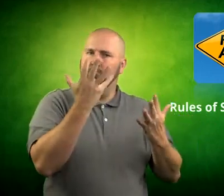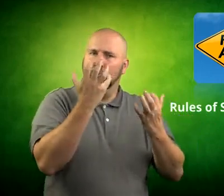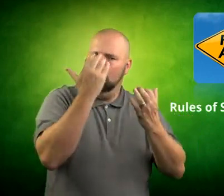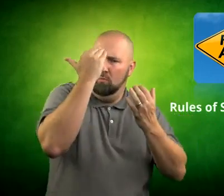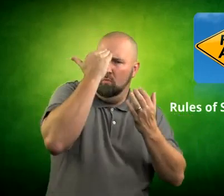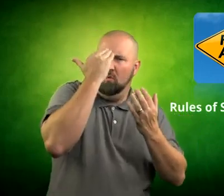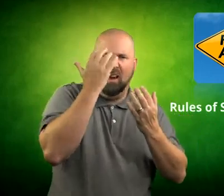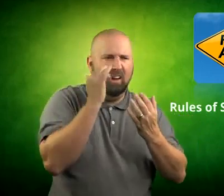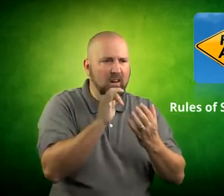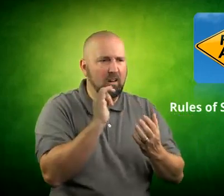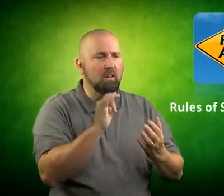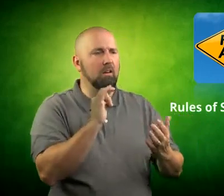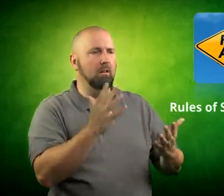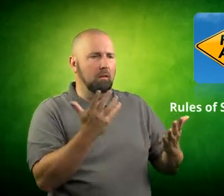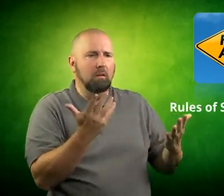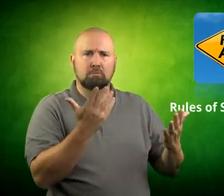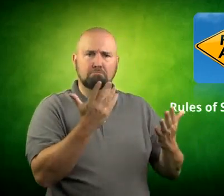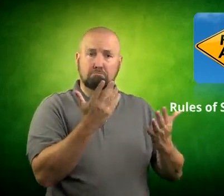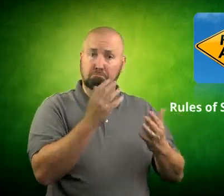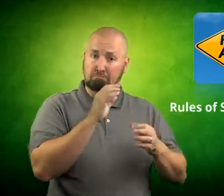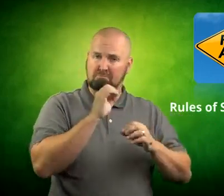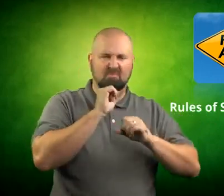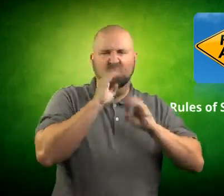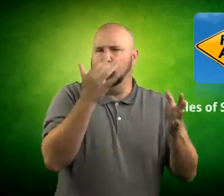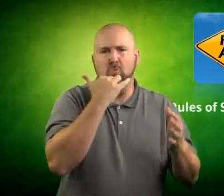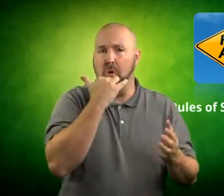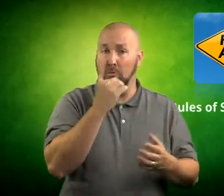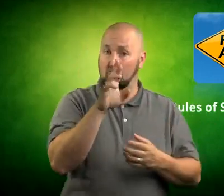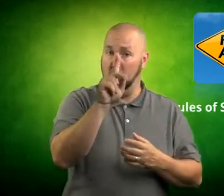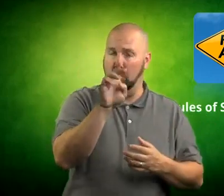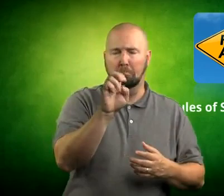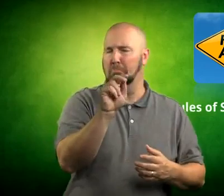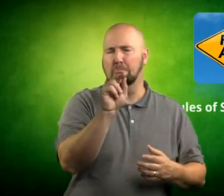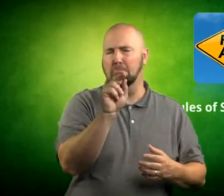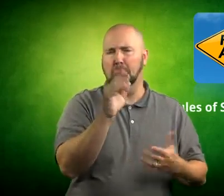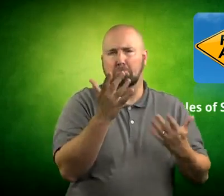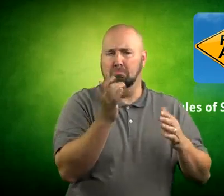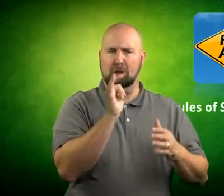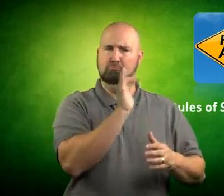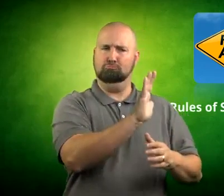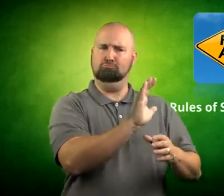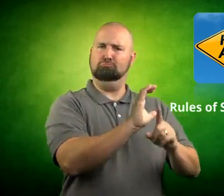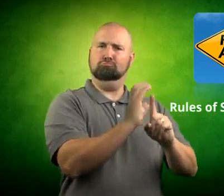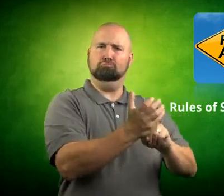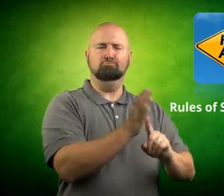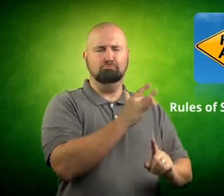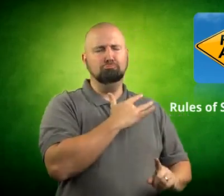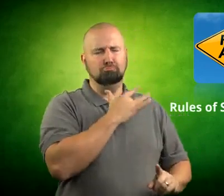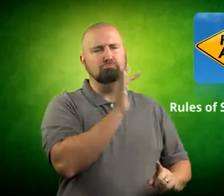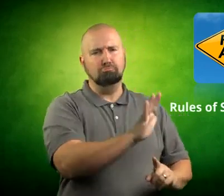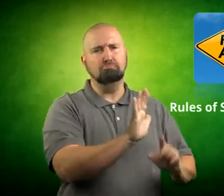or I got sick. And they wouldn't take that as an offense. It wouldn't be rude. That's just our culture.